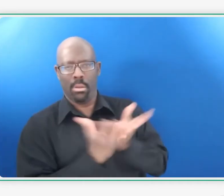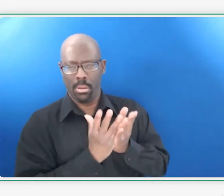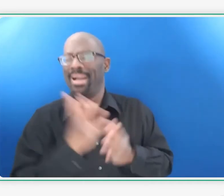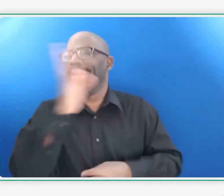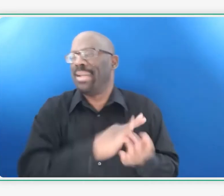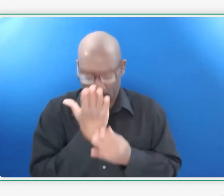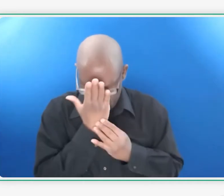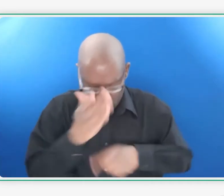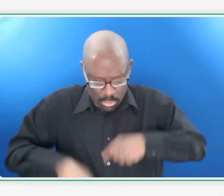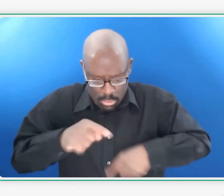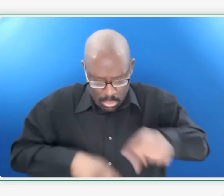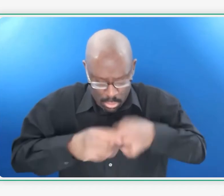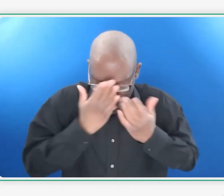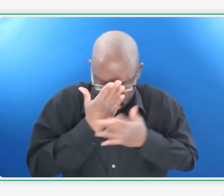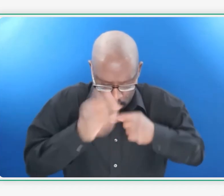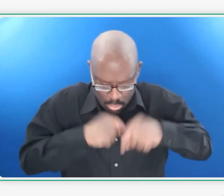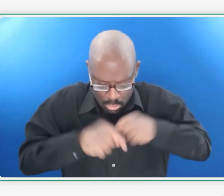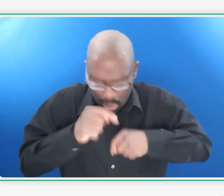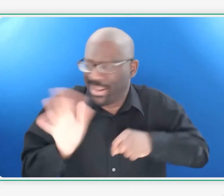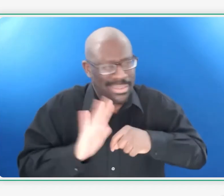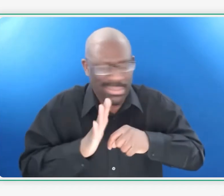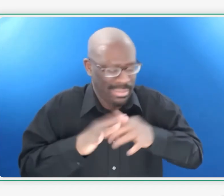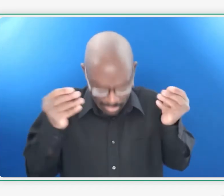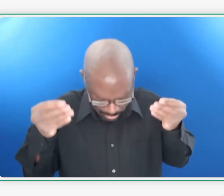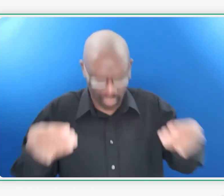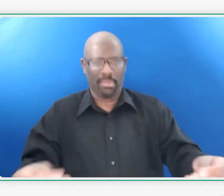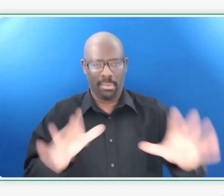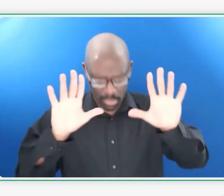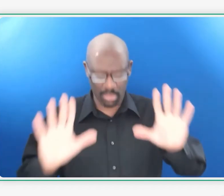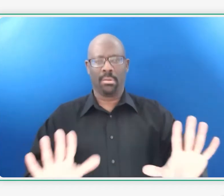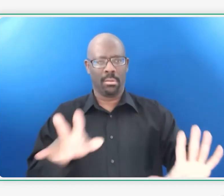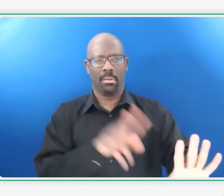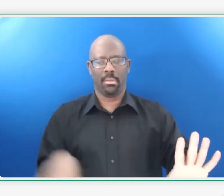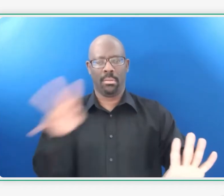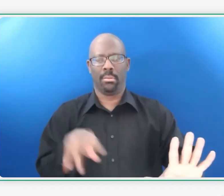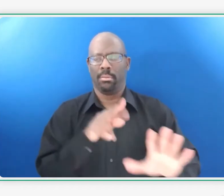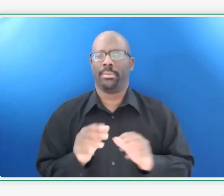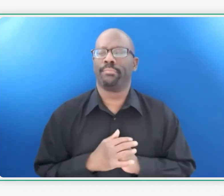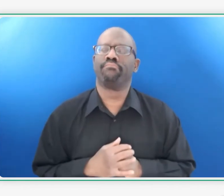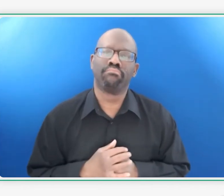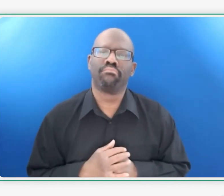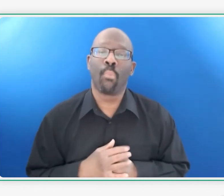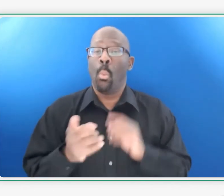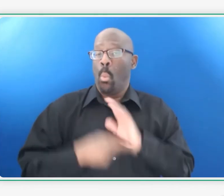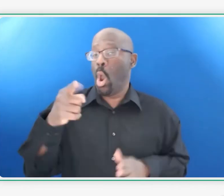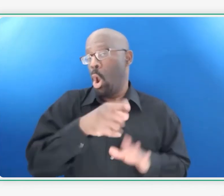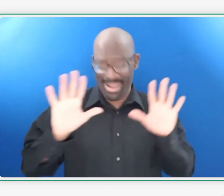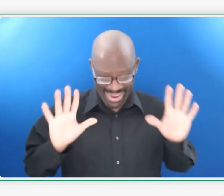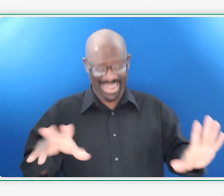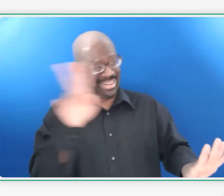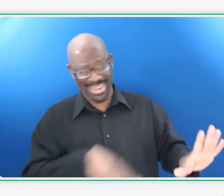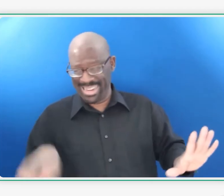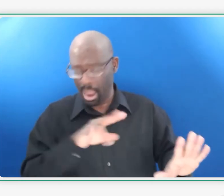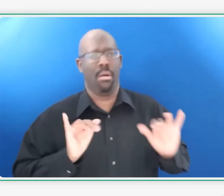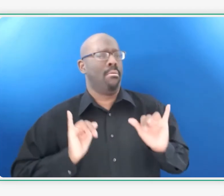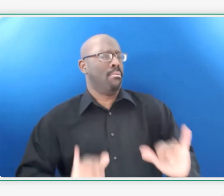And that helps you to find the right resources to match your overall vision. So again, it's important to zoom out and be able to take a look